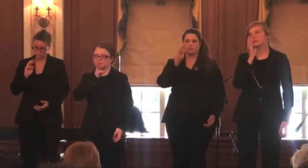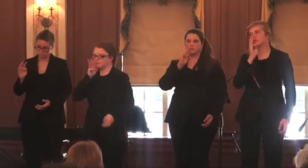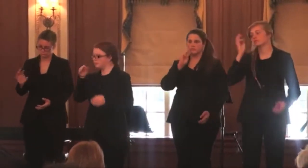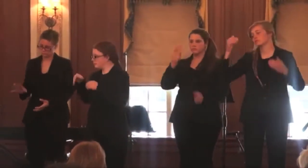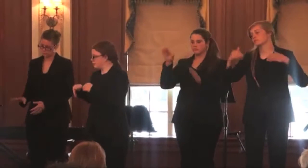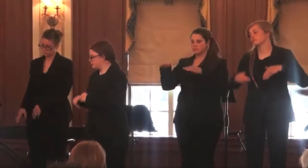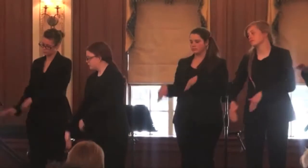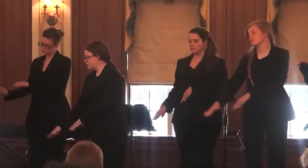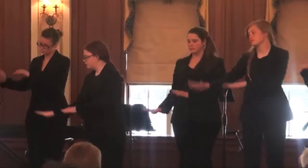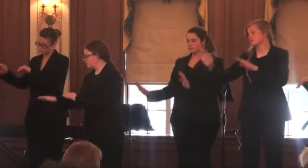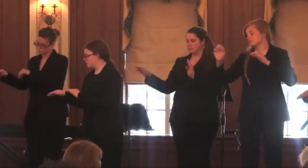Jesus.